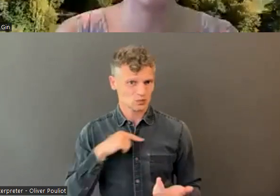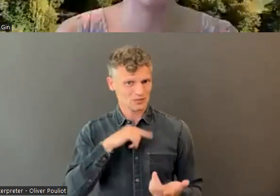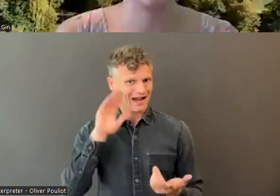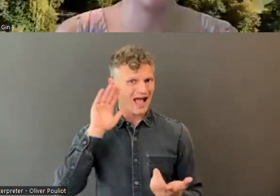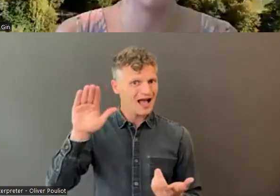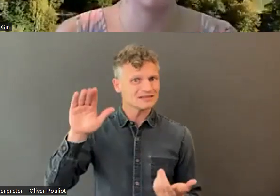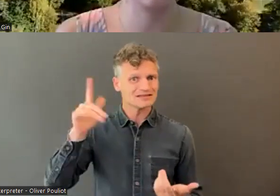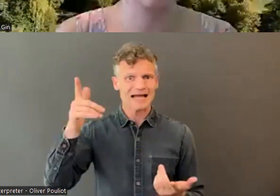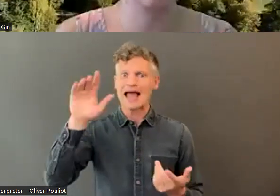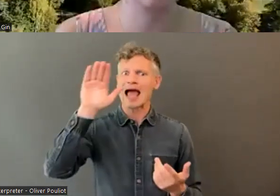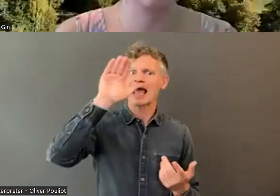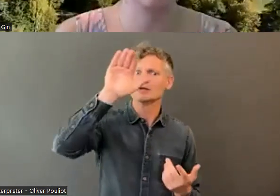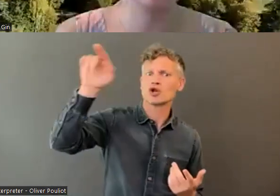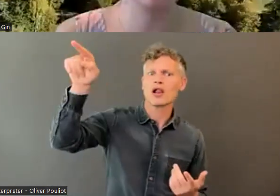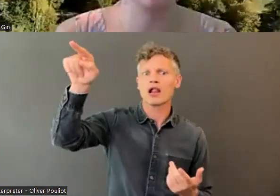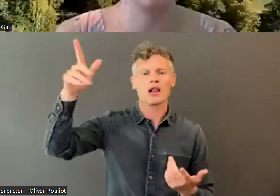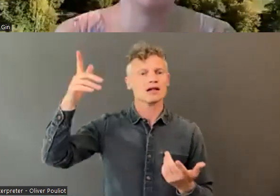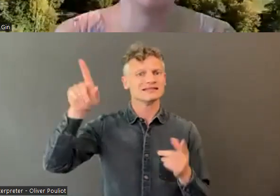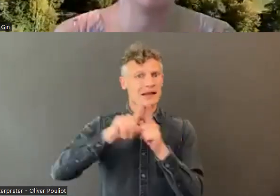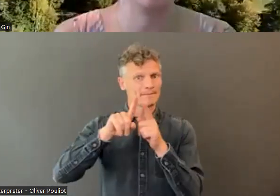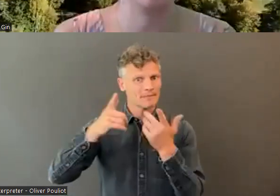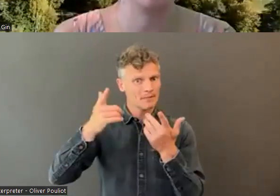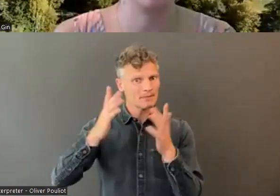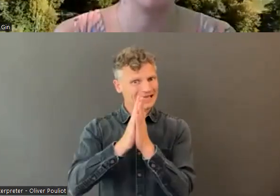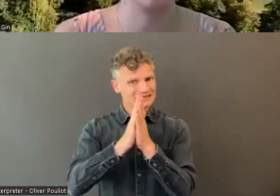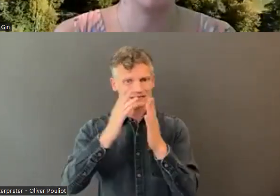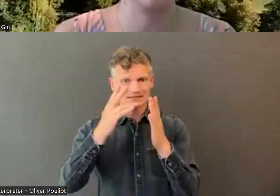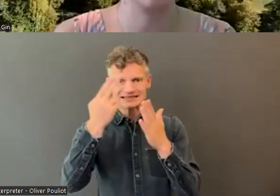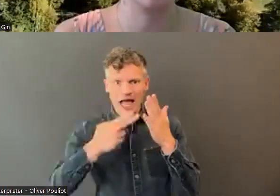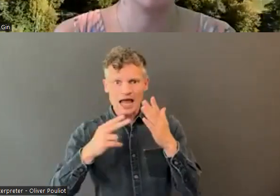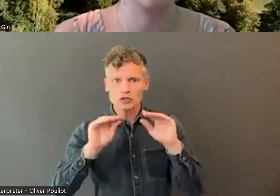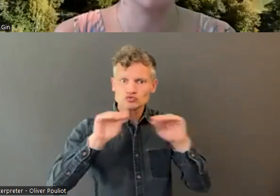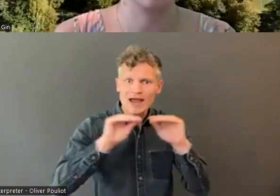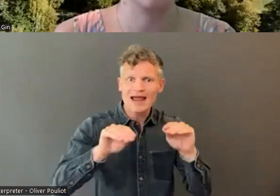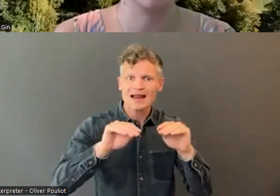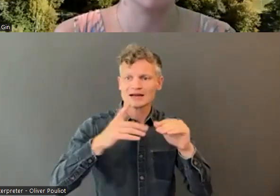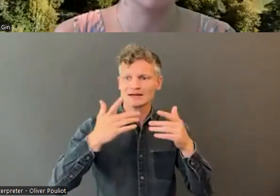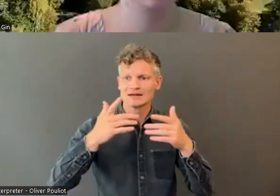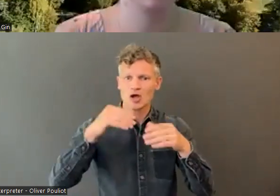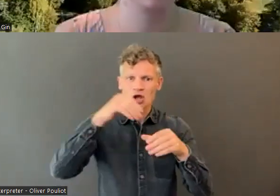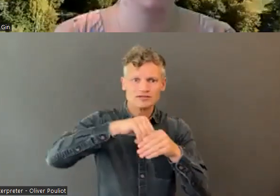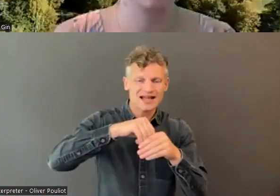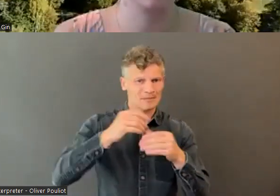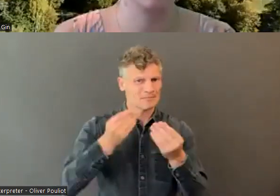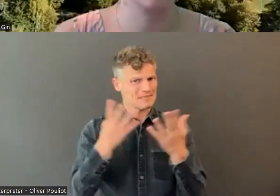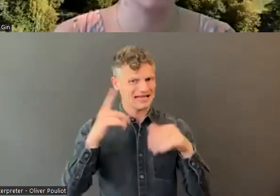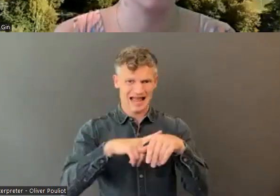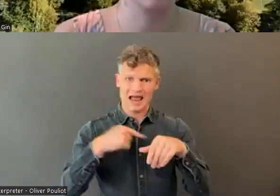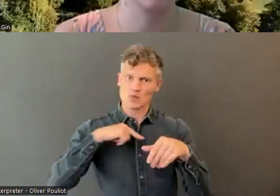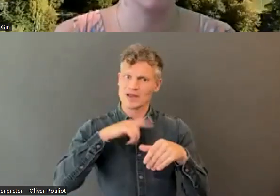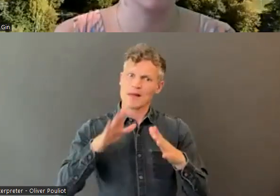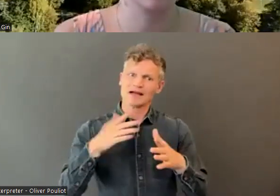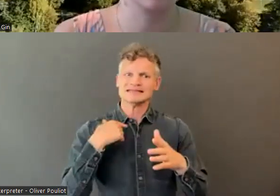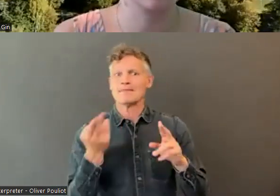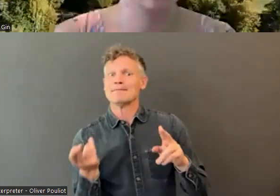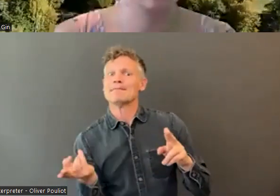to design training content. So many times we have to then go back and retrofit the accessibility